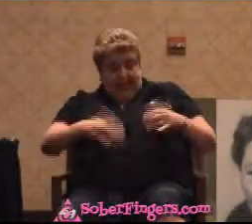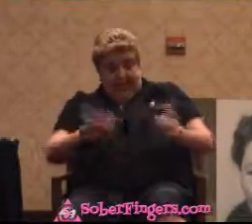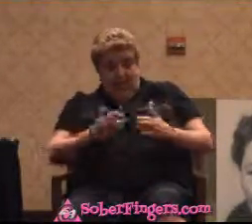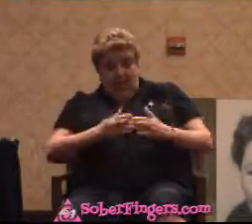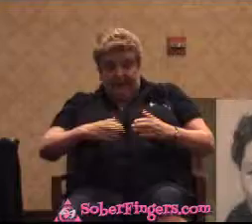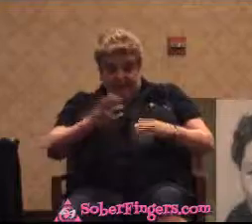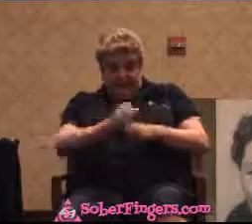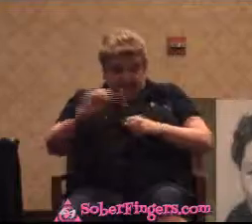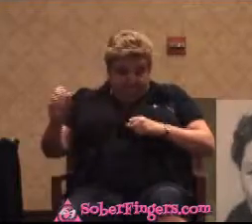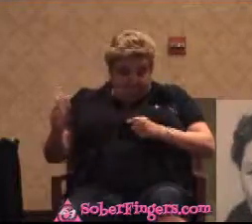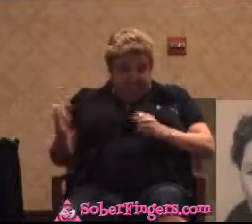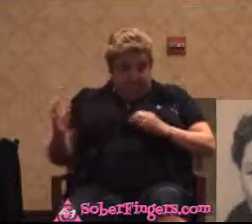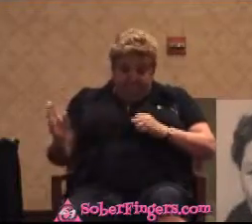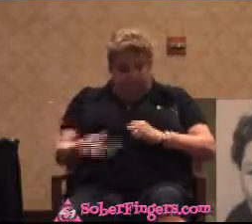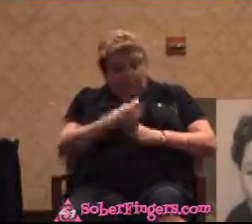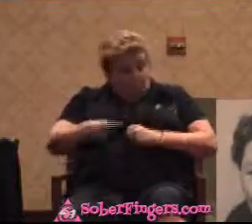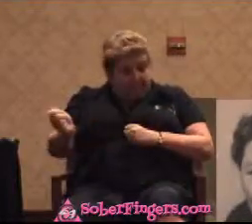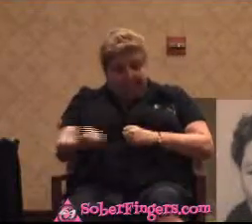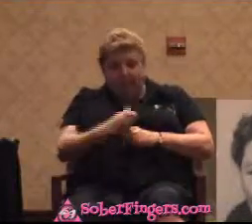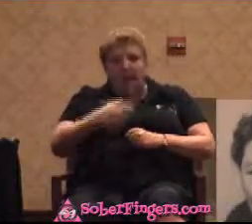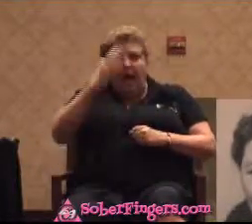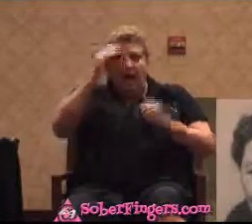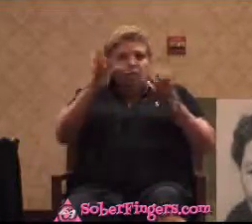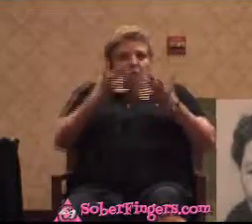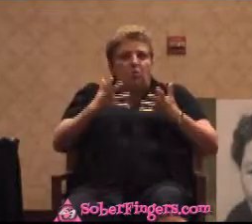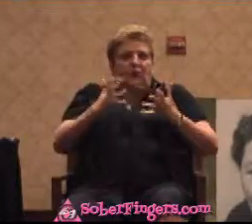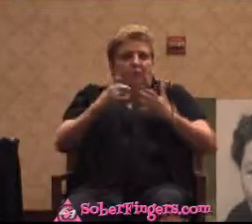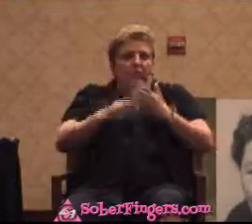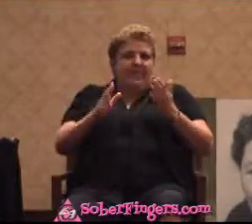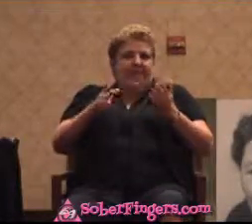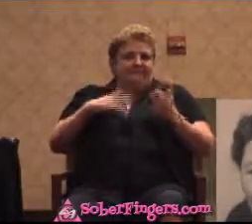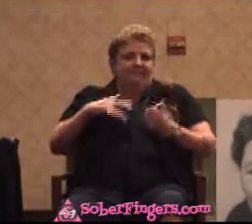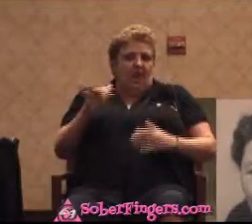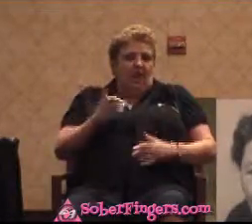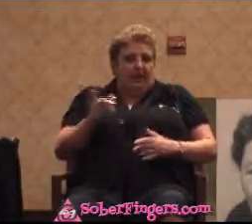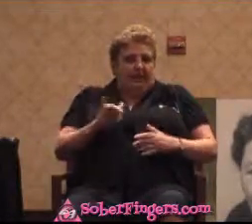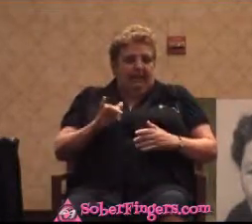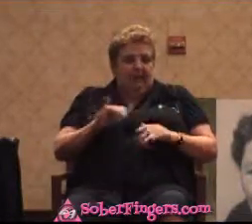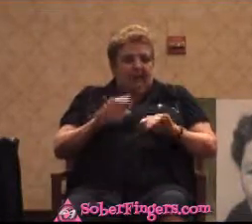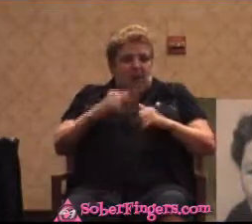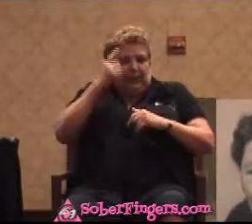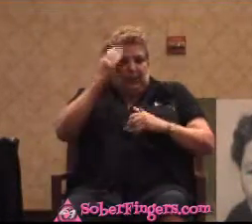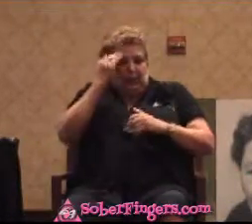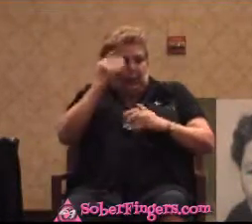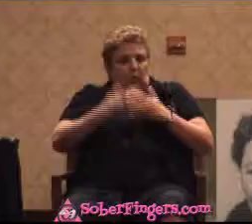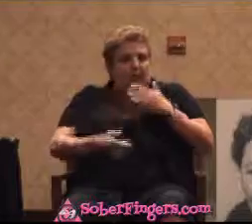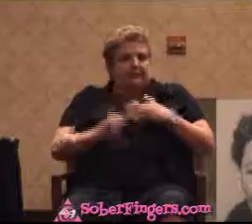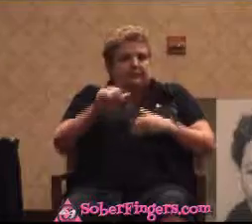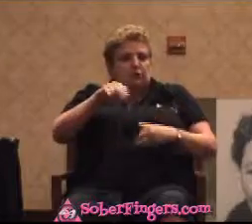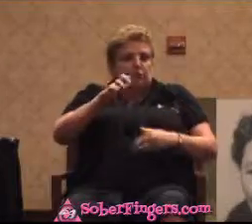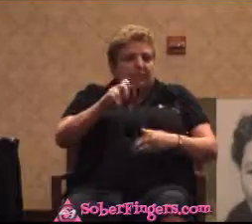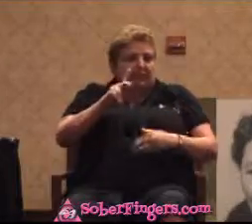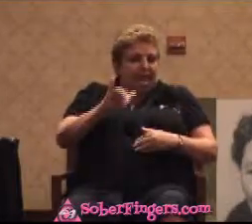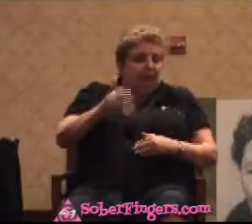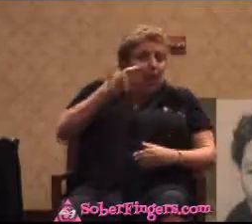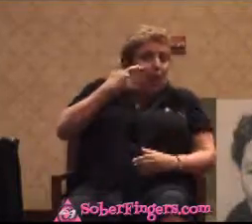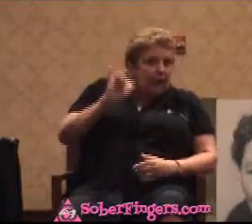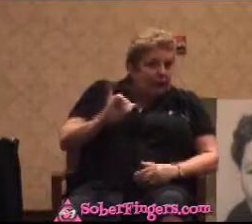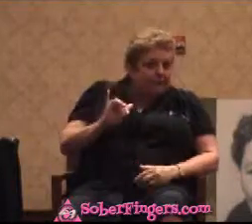And I already knew what my mother's felt like, and I only knew what Squeaky's appeared to be. So I went outside and I walked